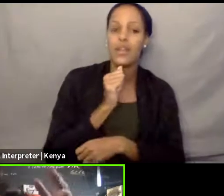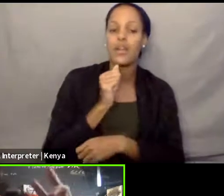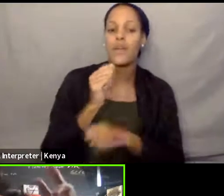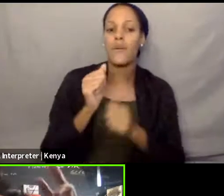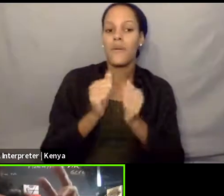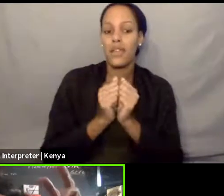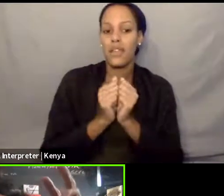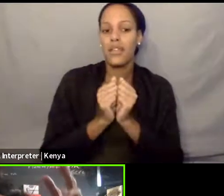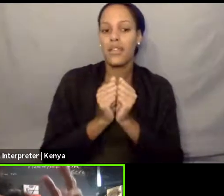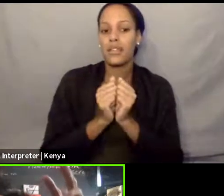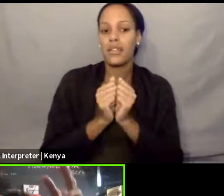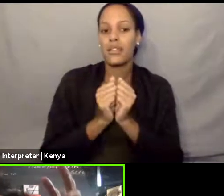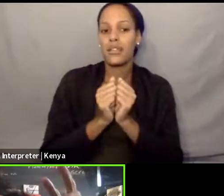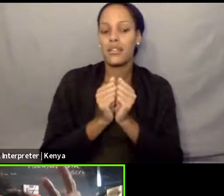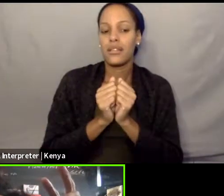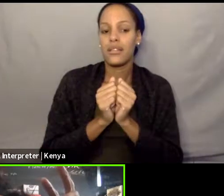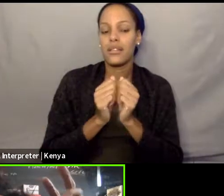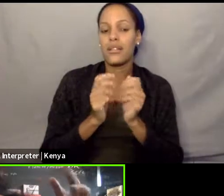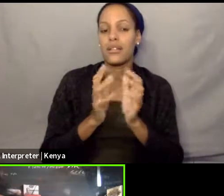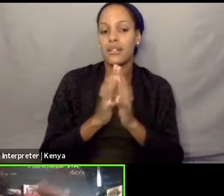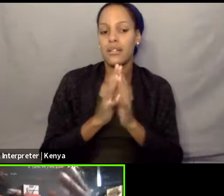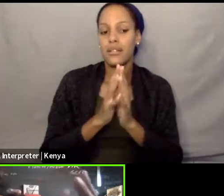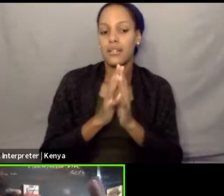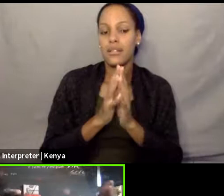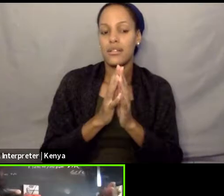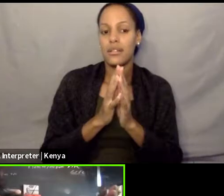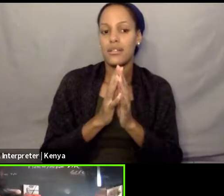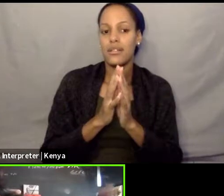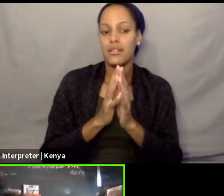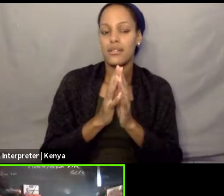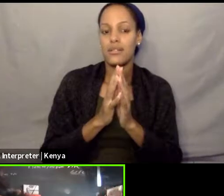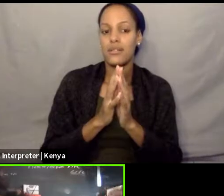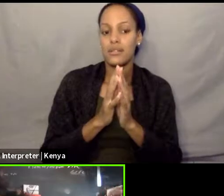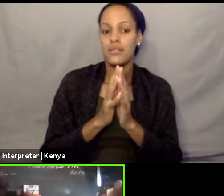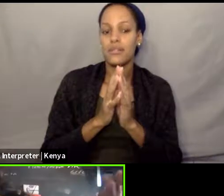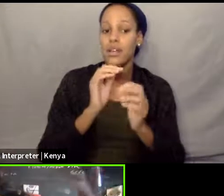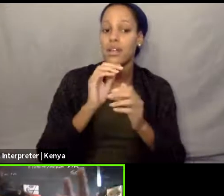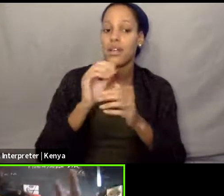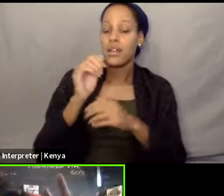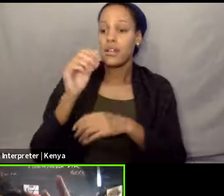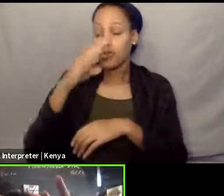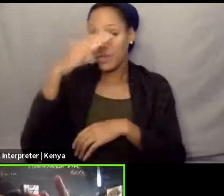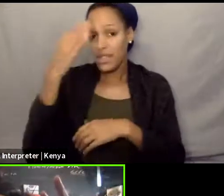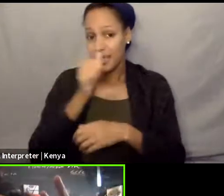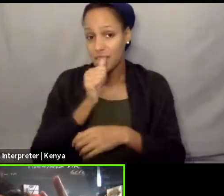would say suffering, the commodification of Black suffering